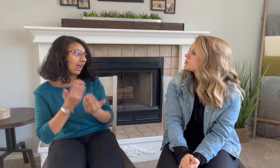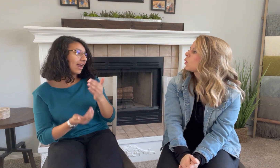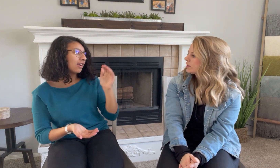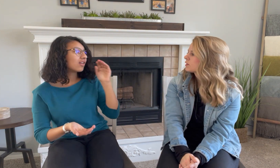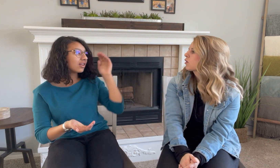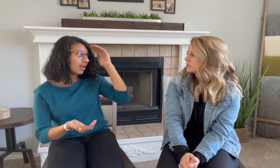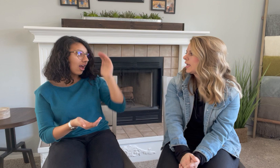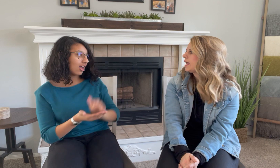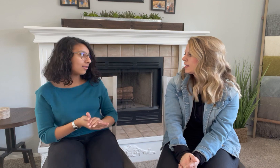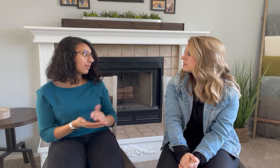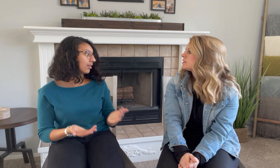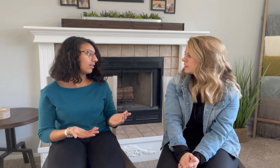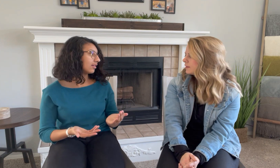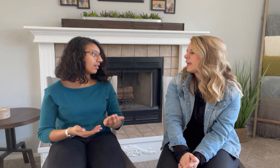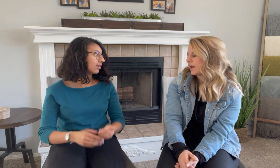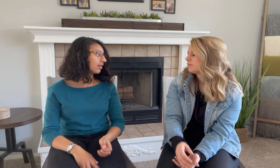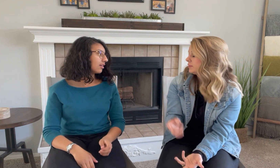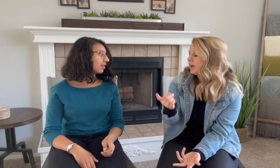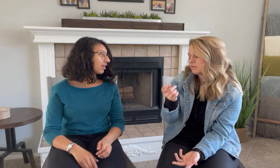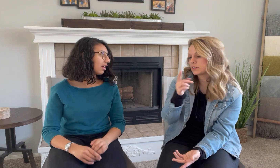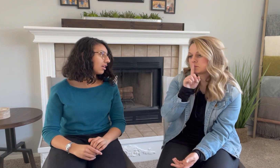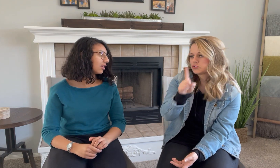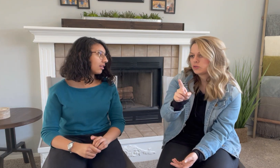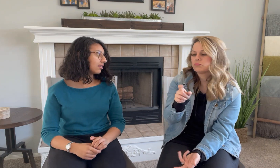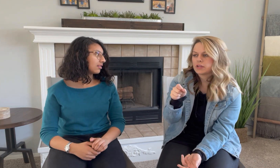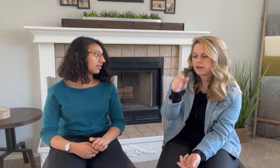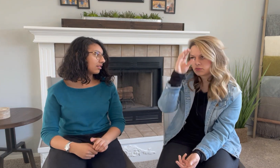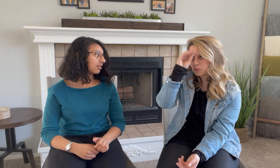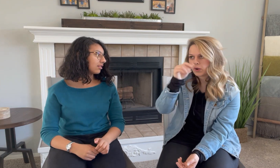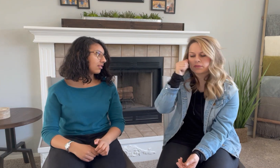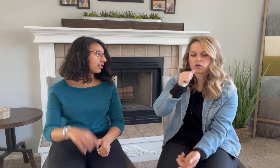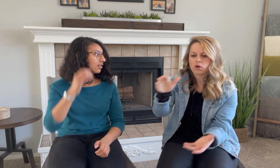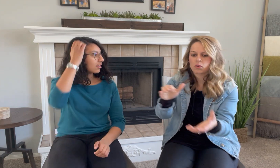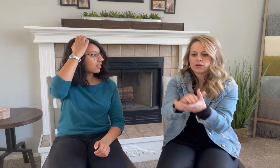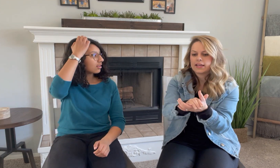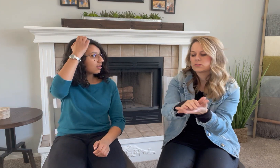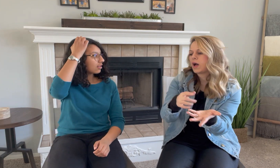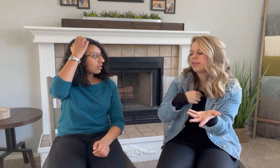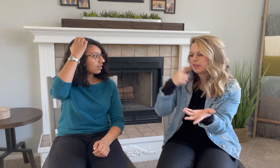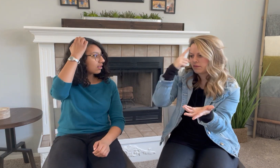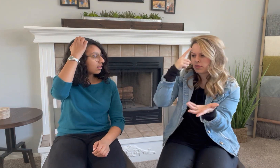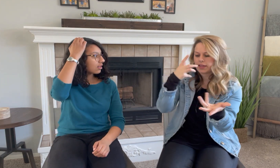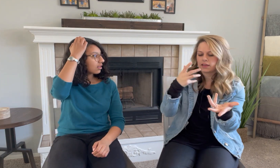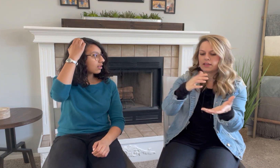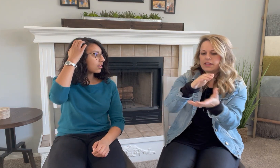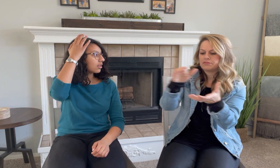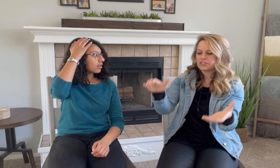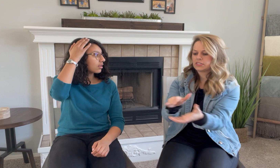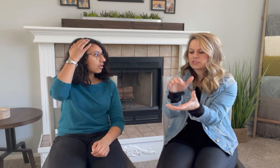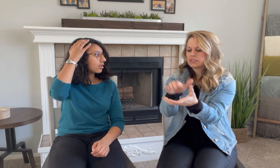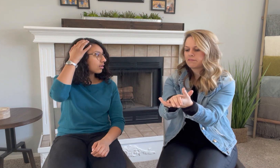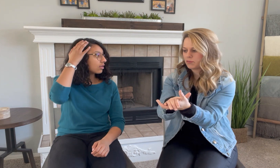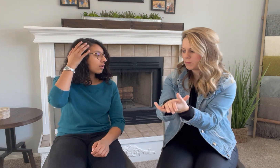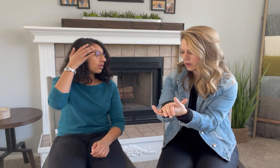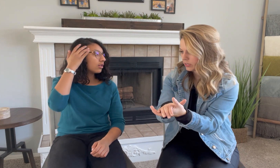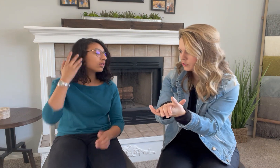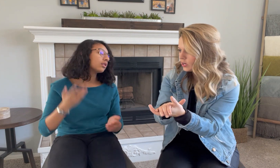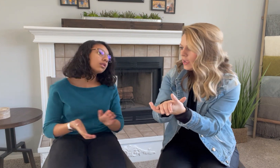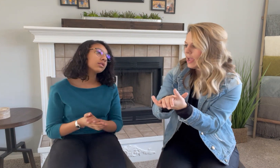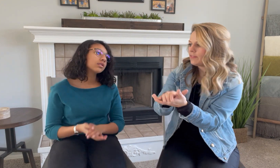holding the girl's hands. Yeah, that's true. Yeah, the boy and the girl holding hands. I think of like, if this is a sign for marriage, and then it's